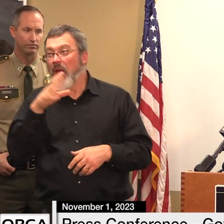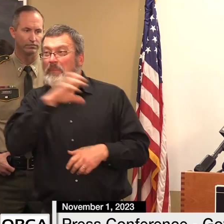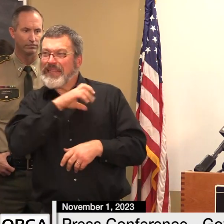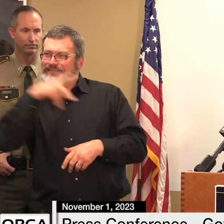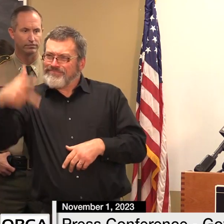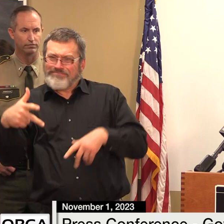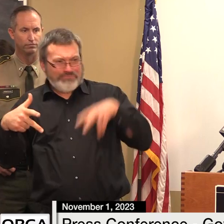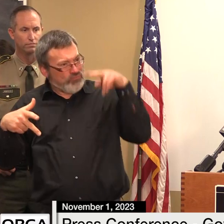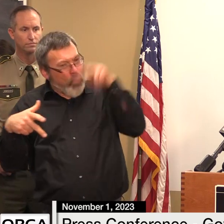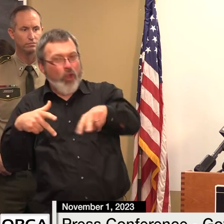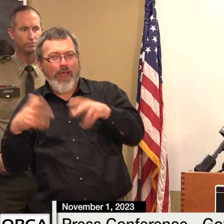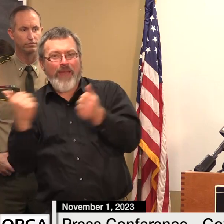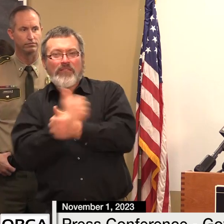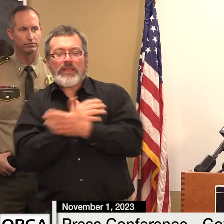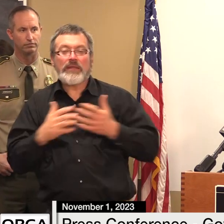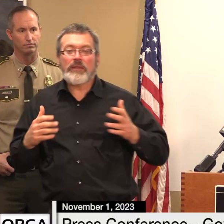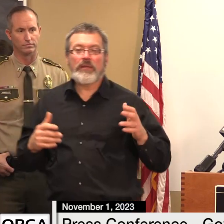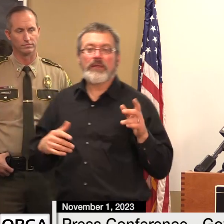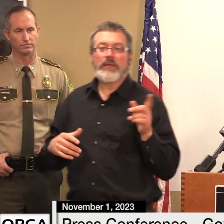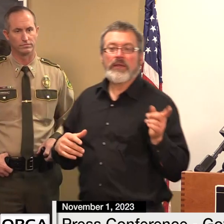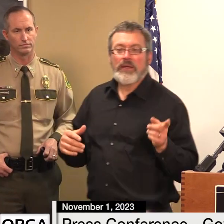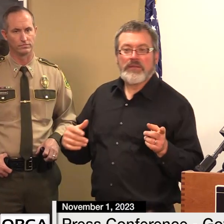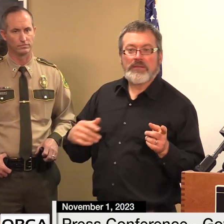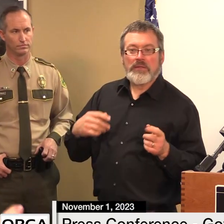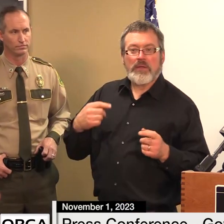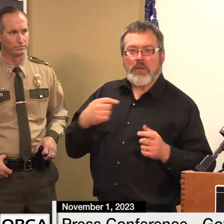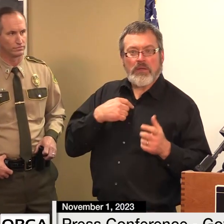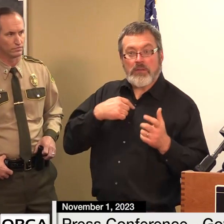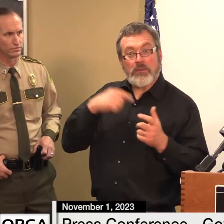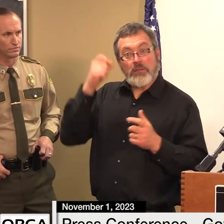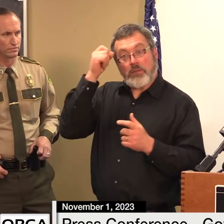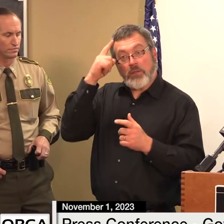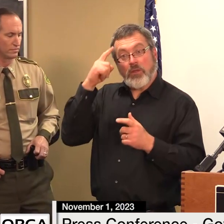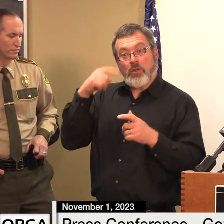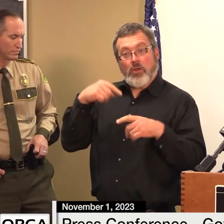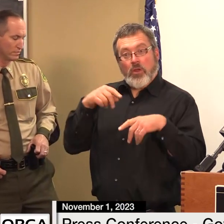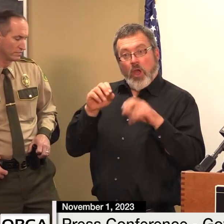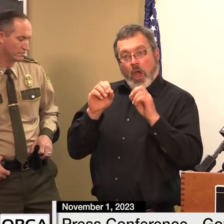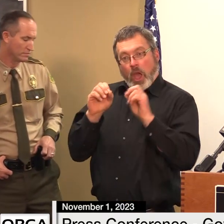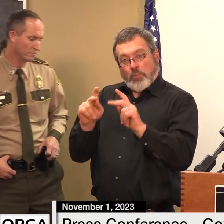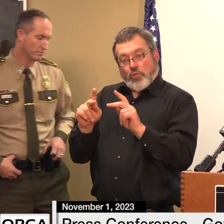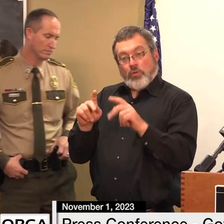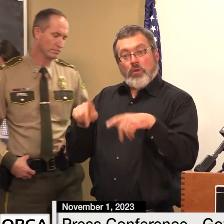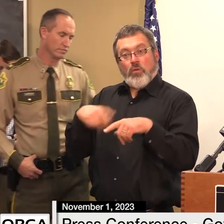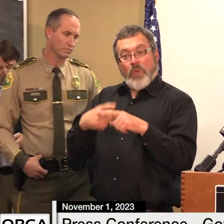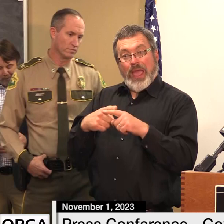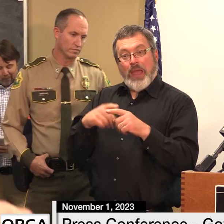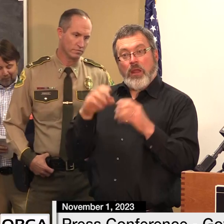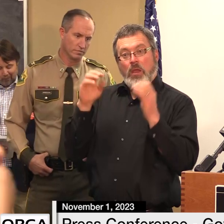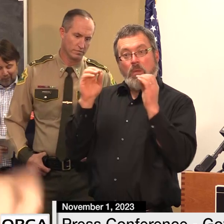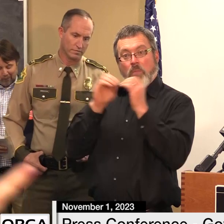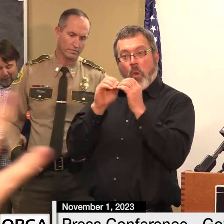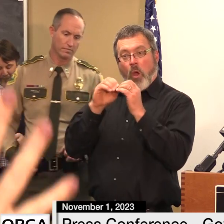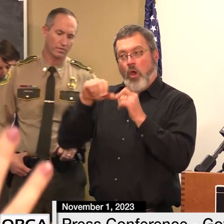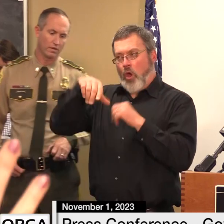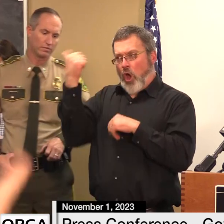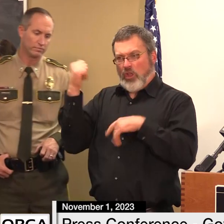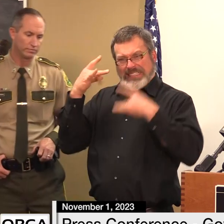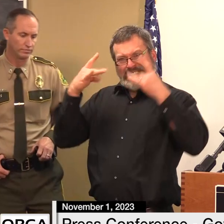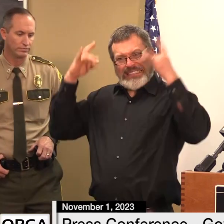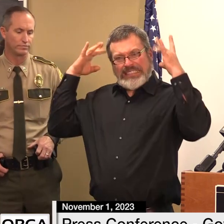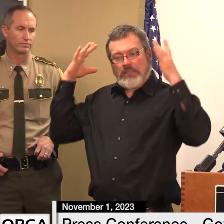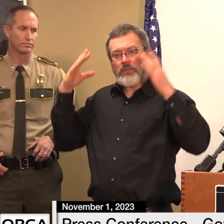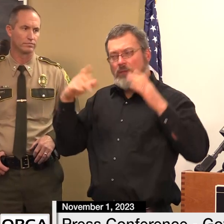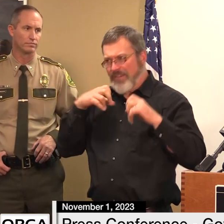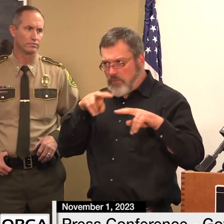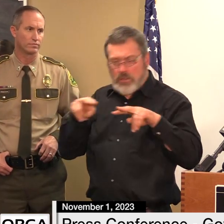the opportunity to pull somebody over when there are more horrific things happening, and